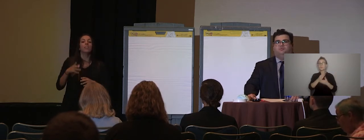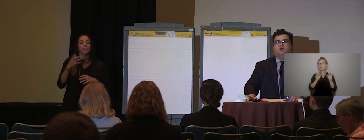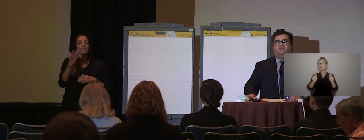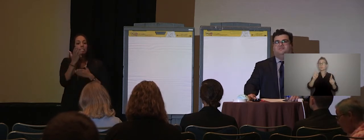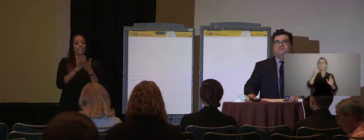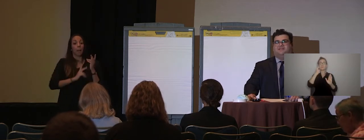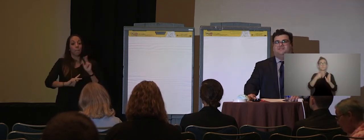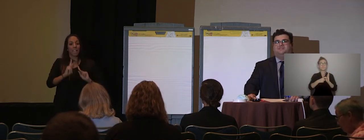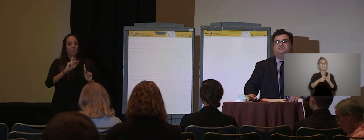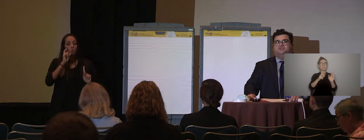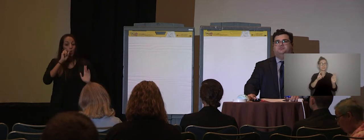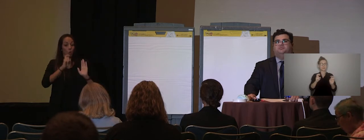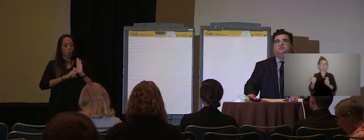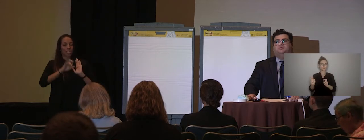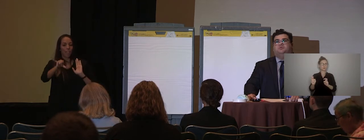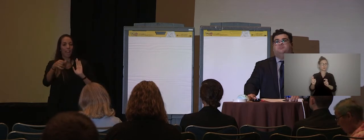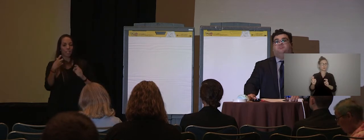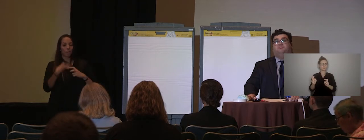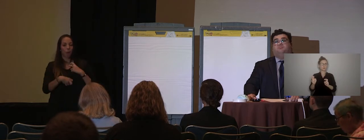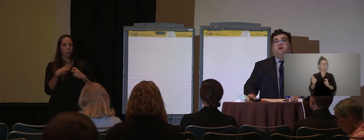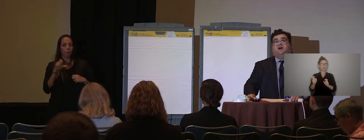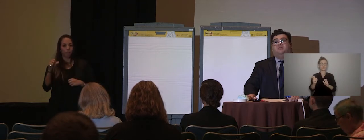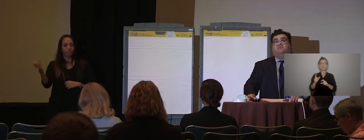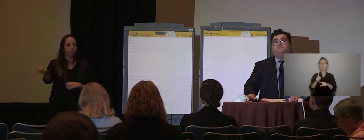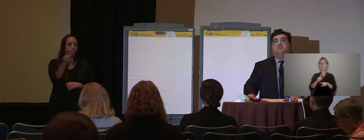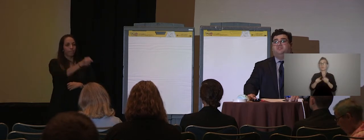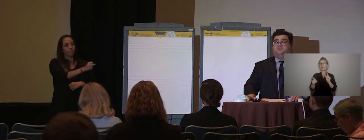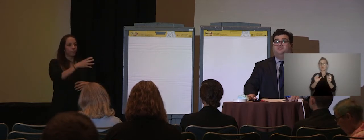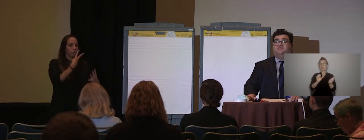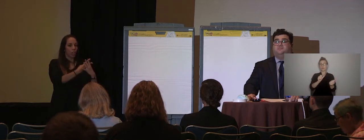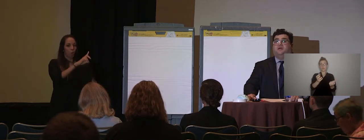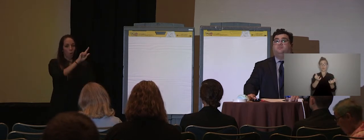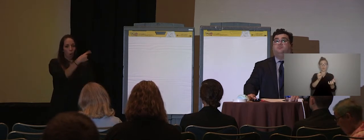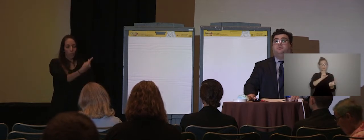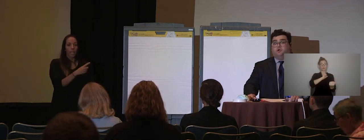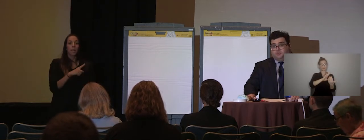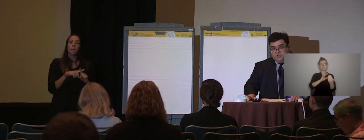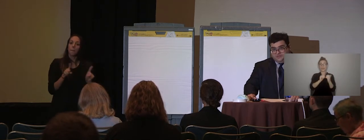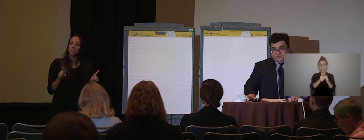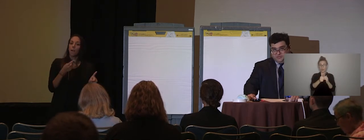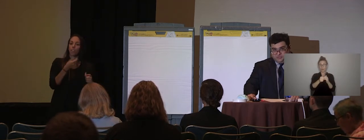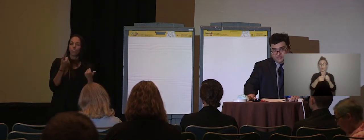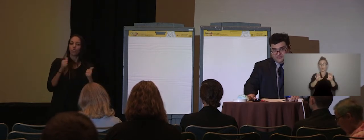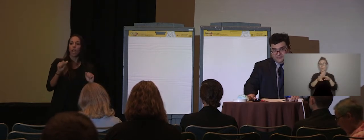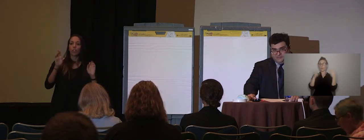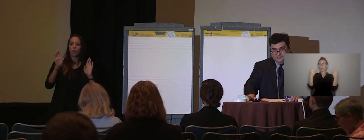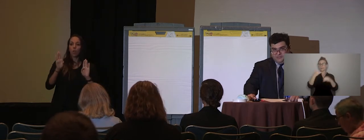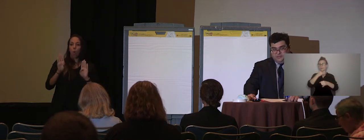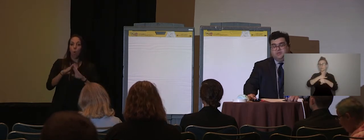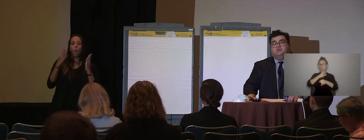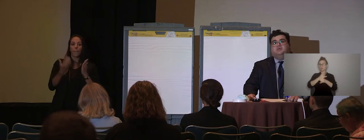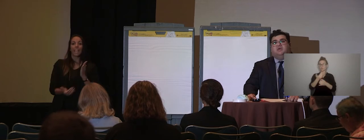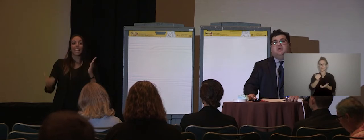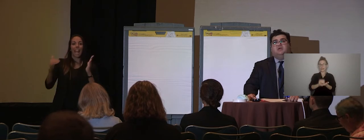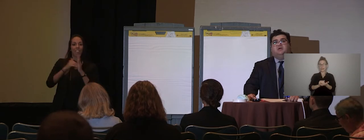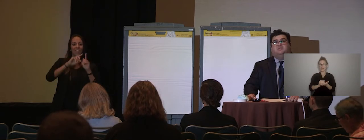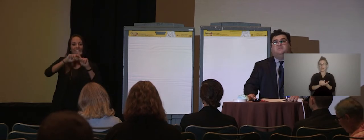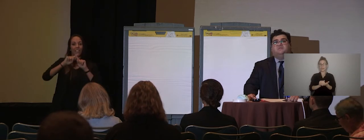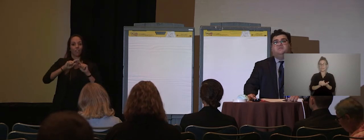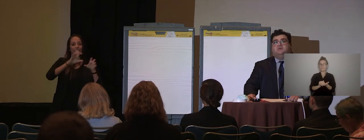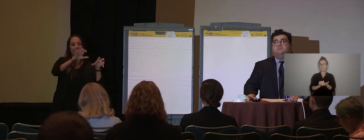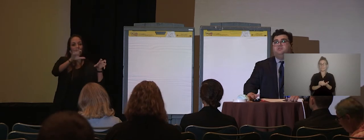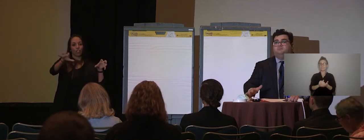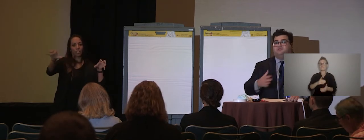who notice that that's an issue, but they're trying to address it by reopening institutions.